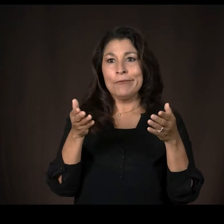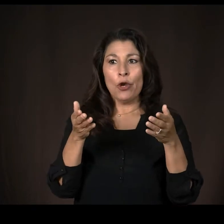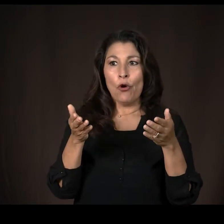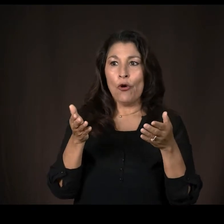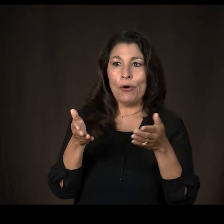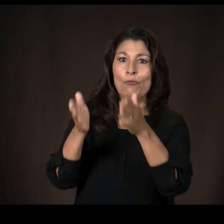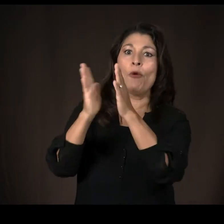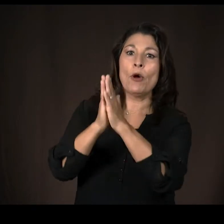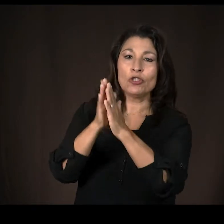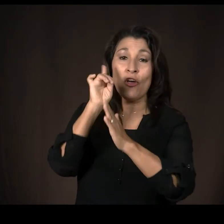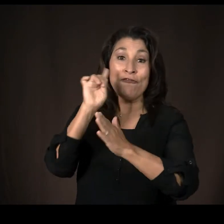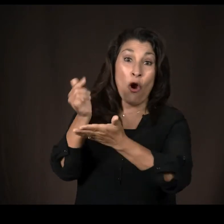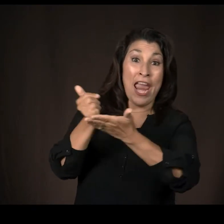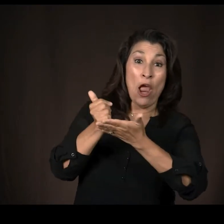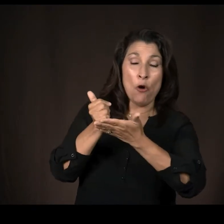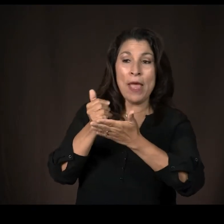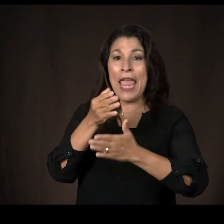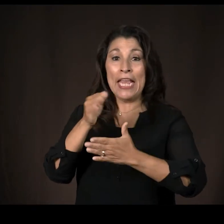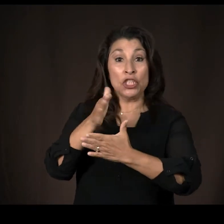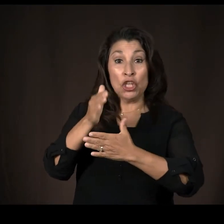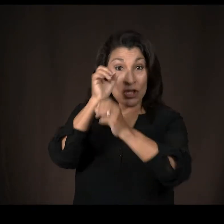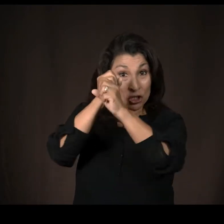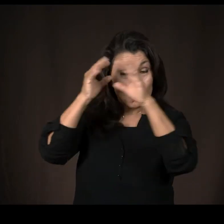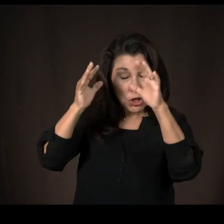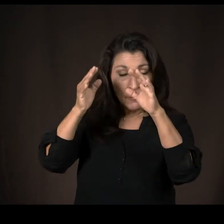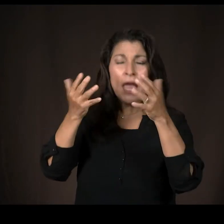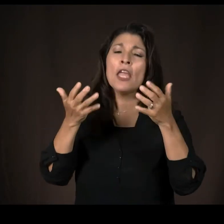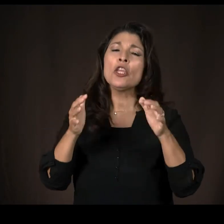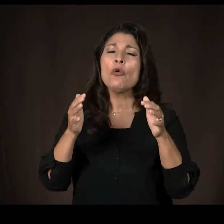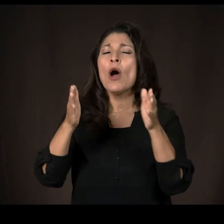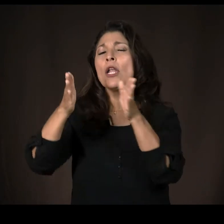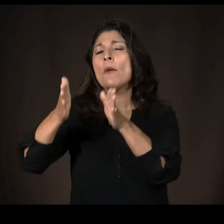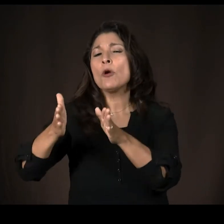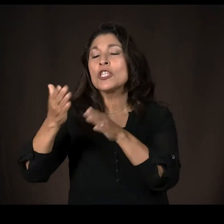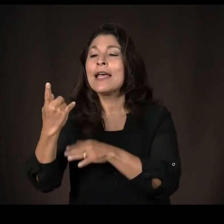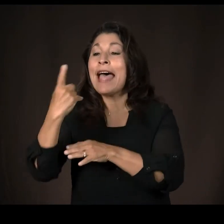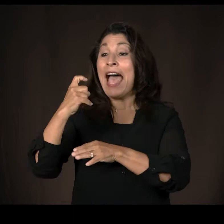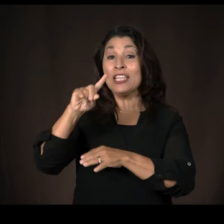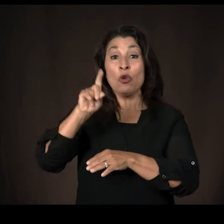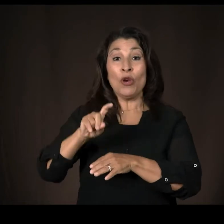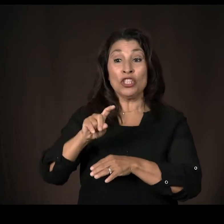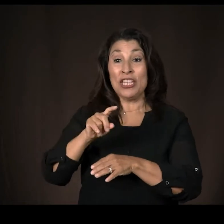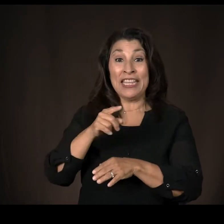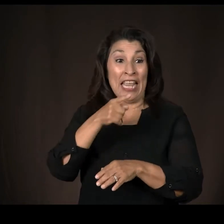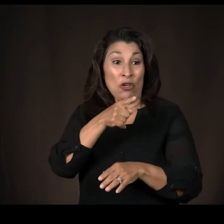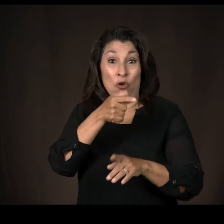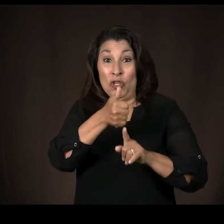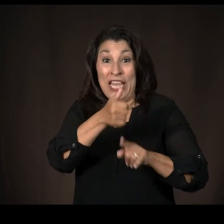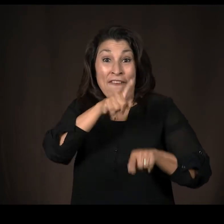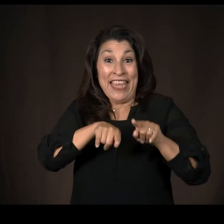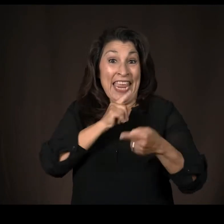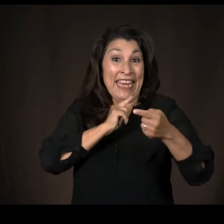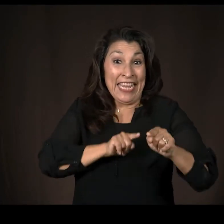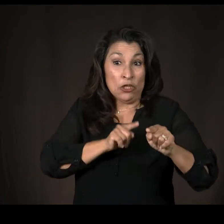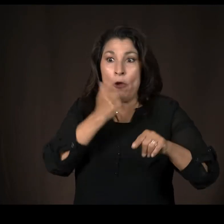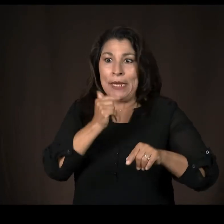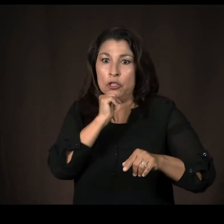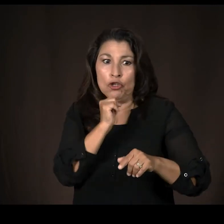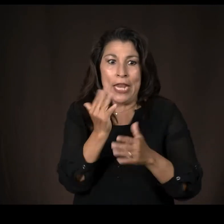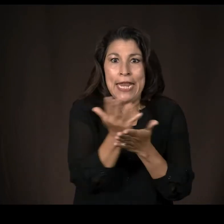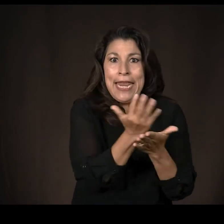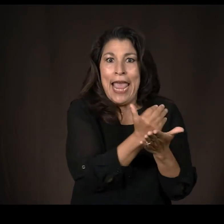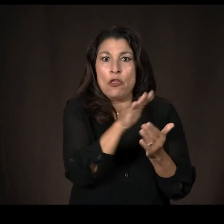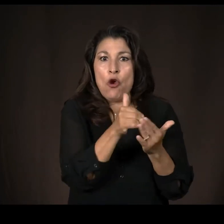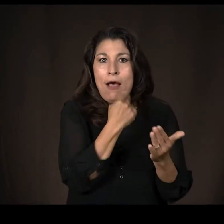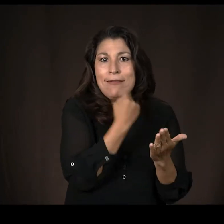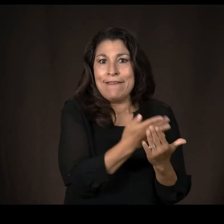help and you're sharing your dream is you don't want somebody to ask you a question that you can't answer because you didn't get all the facts. You